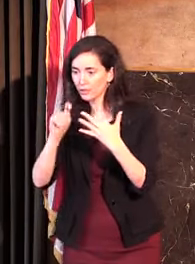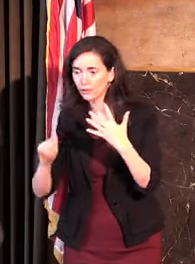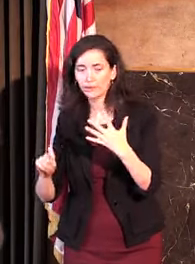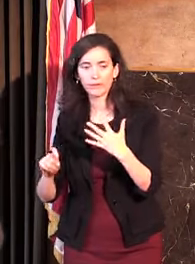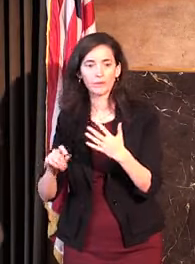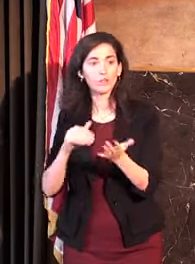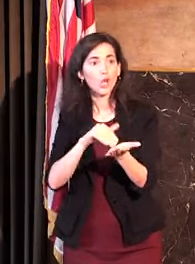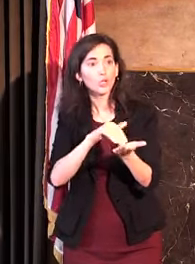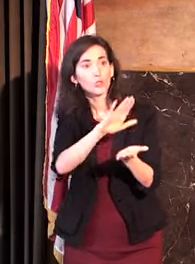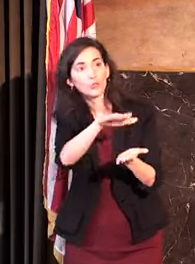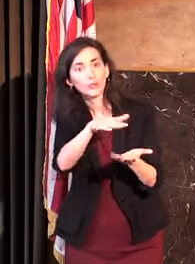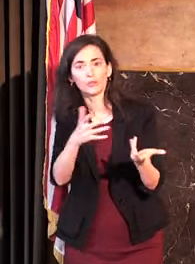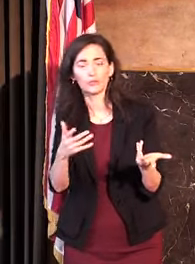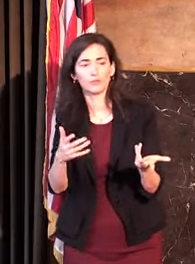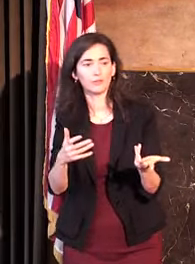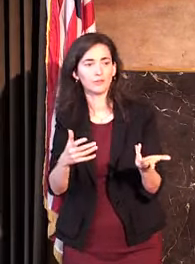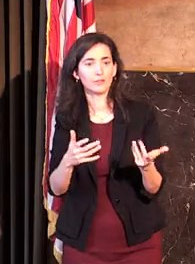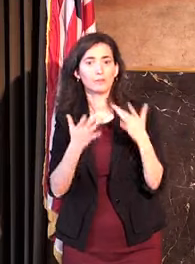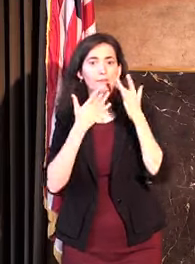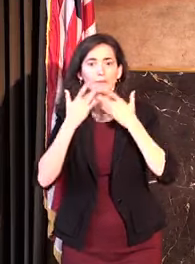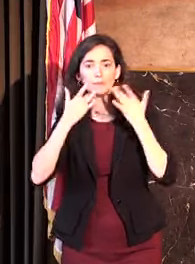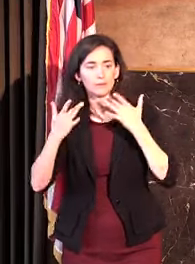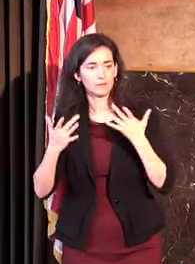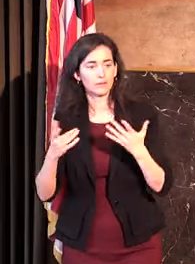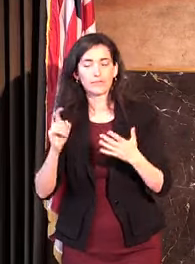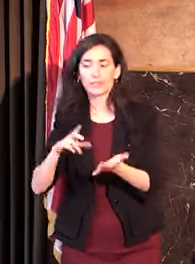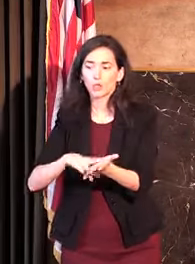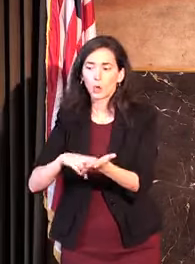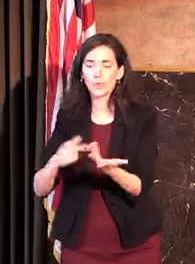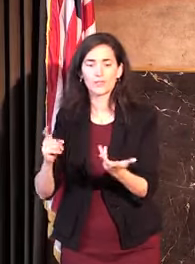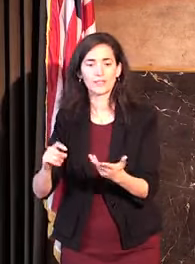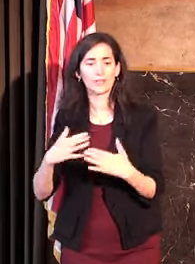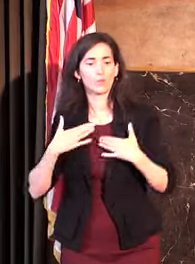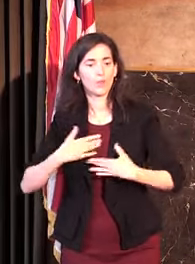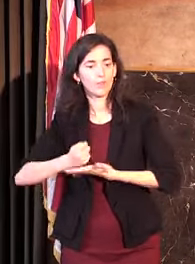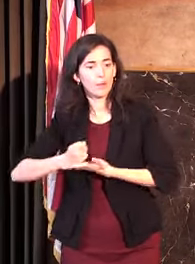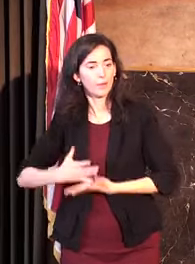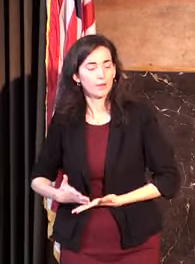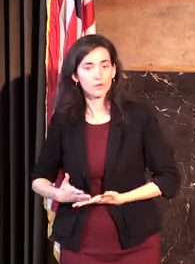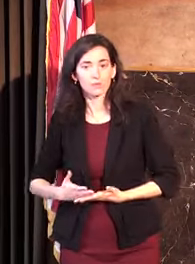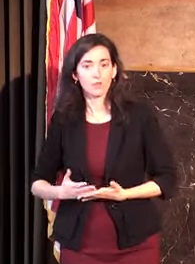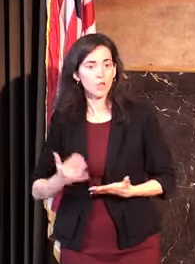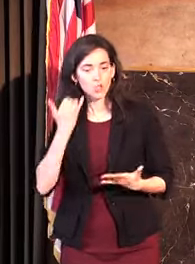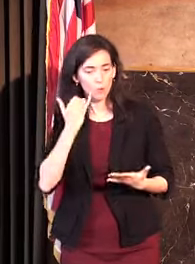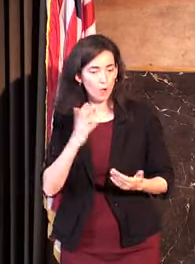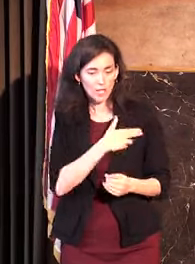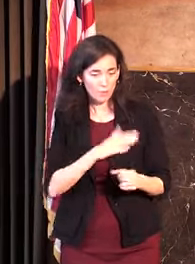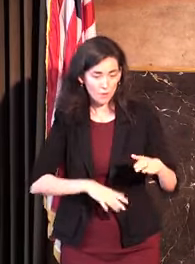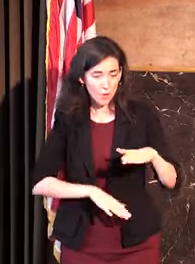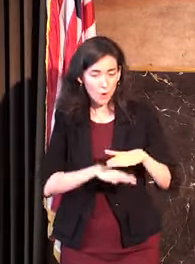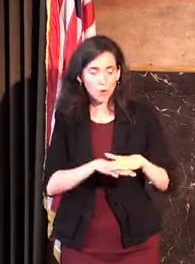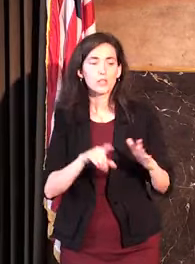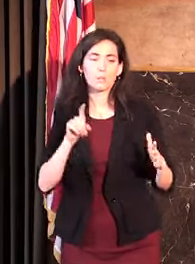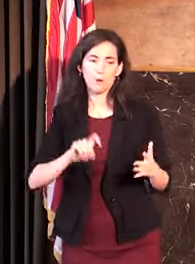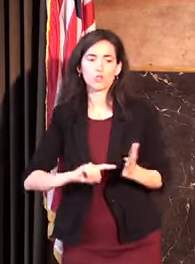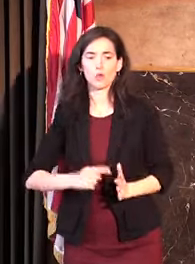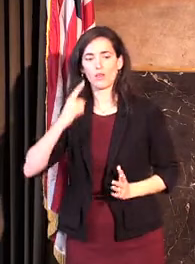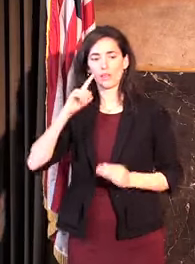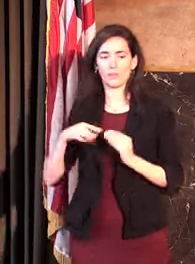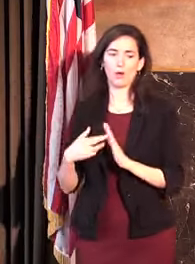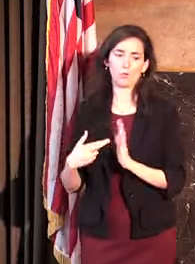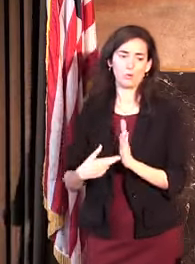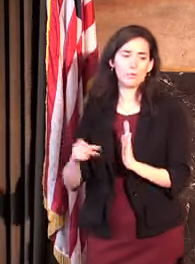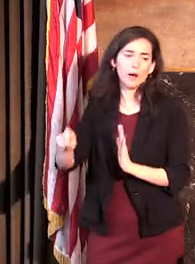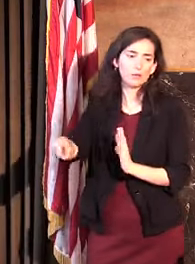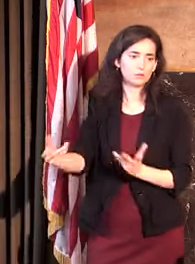same doctors and nurses and respiratory therapists for whatever reason, then you have to consider those things. Now, but at